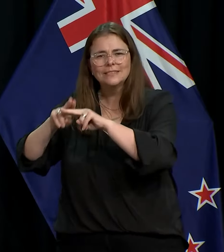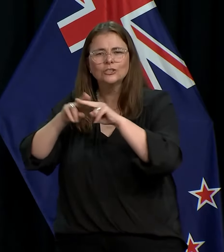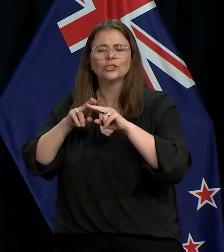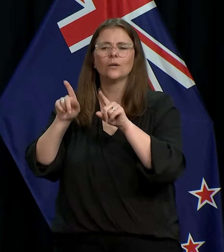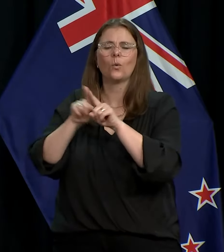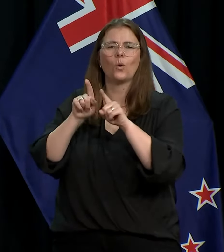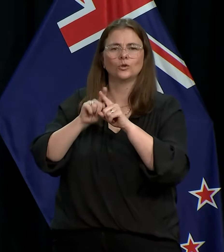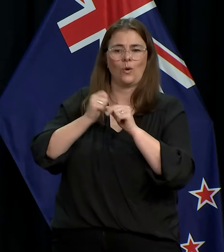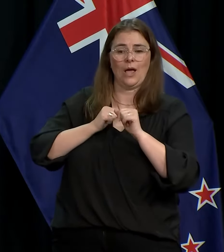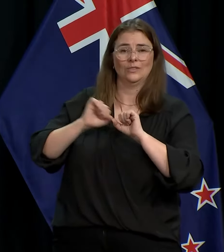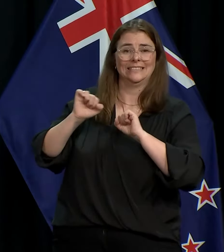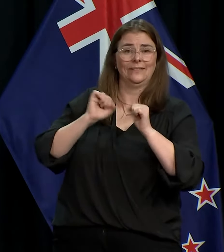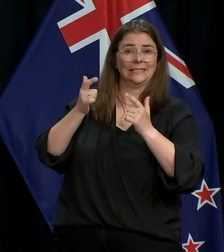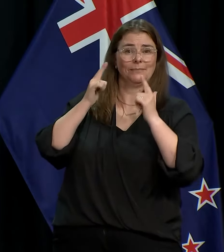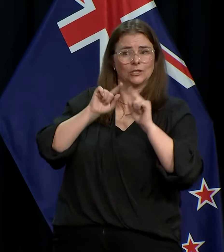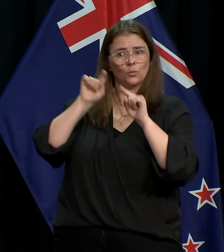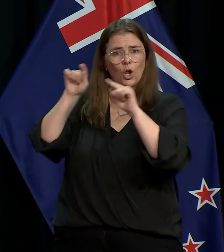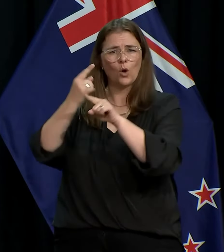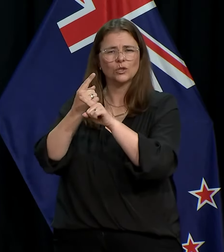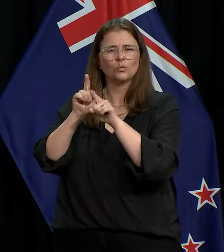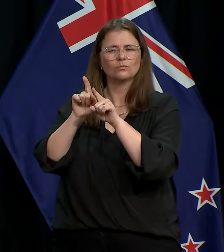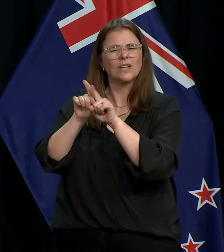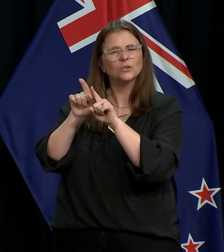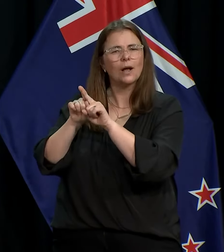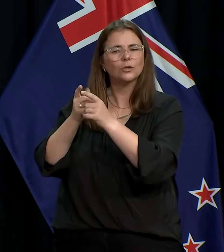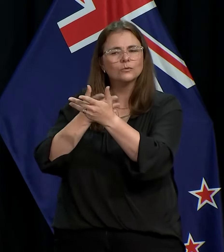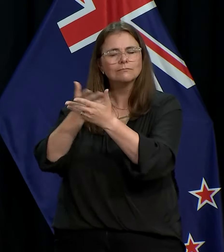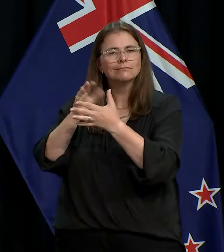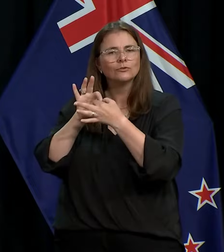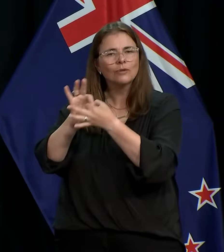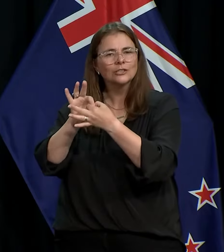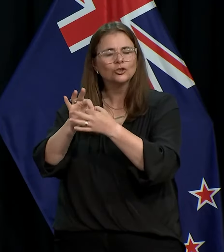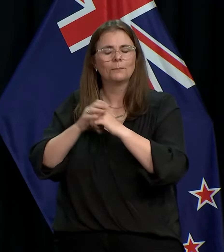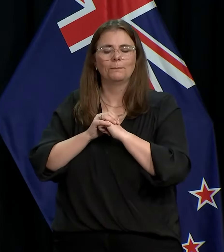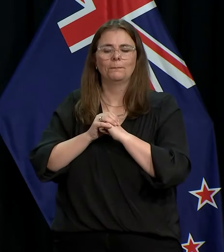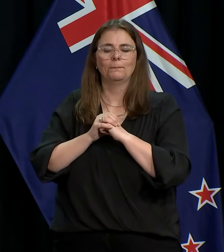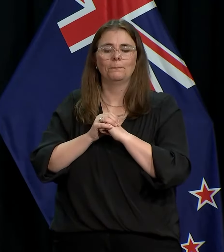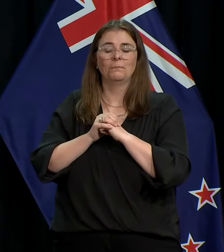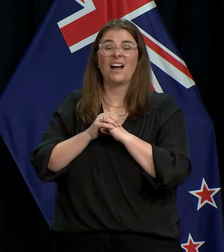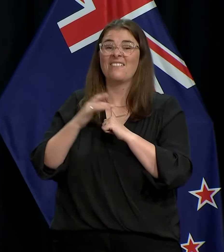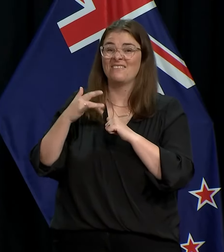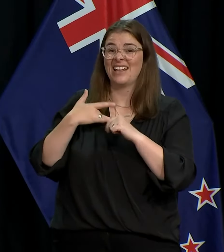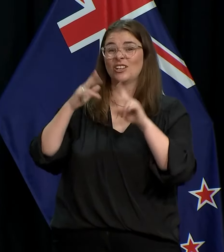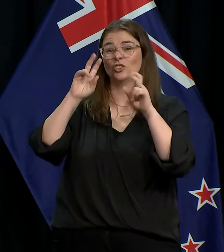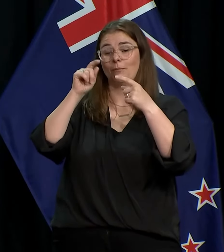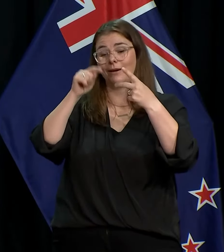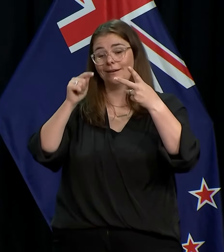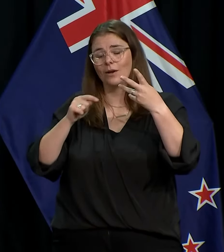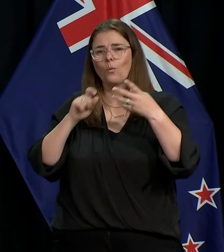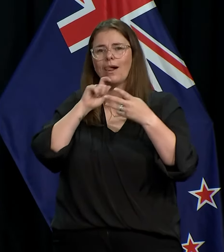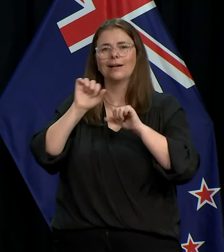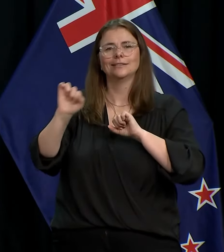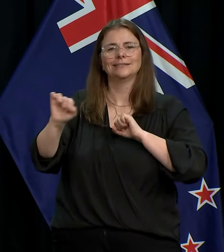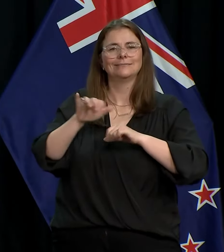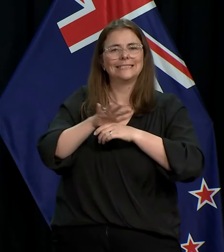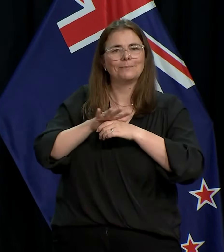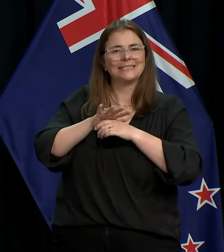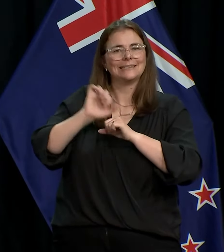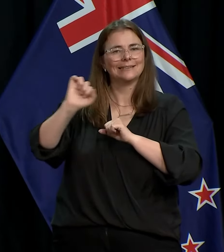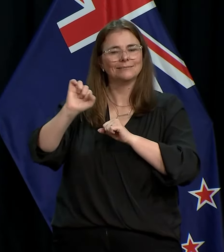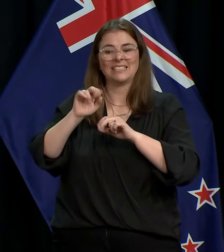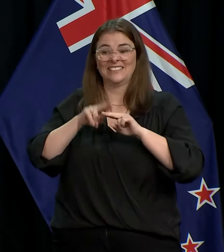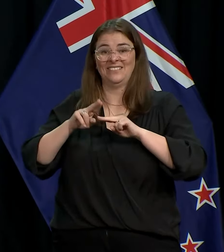Defence Minister doing the same is really important to us. I imagine amongst the talks will be, yes, domestic issues, Fiji's